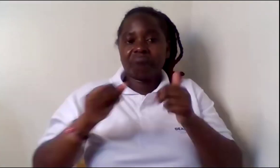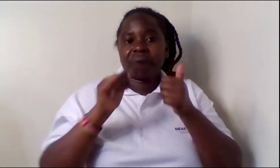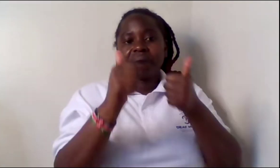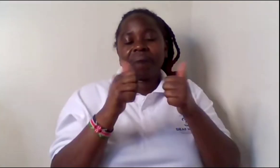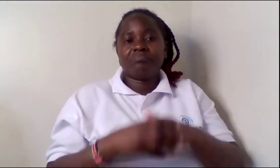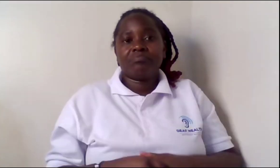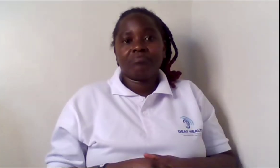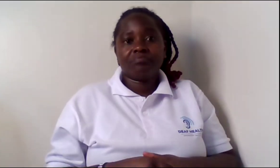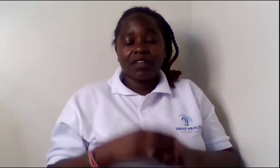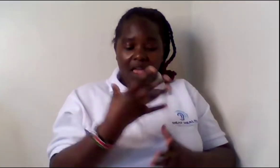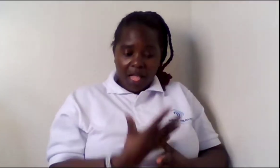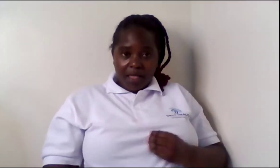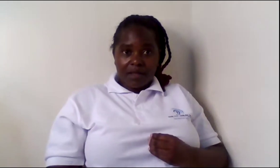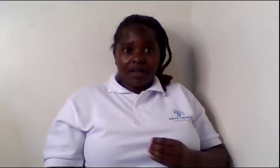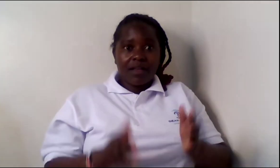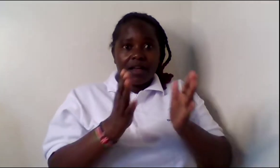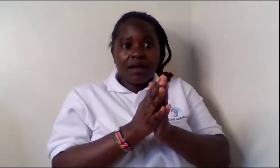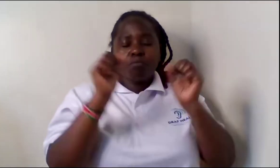abortion, and at least we've covered STD, STL today.